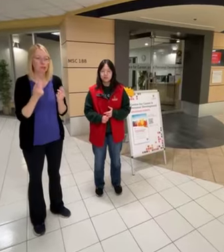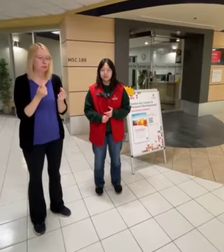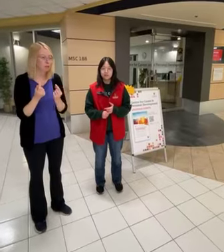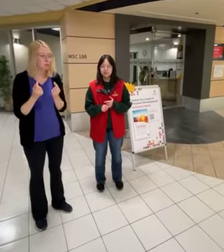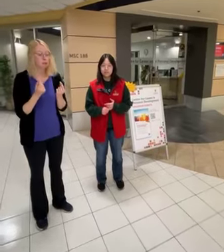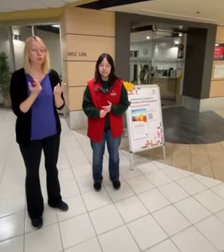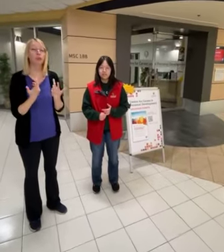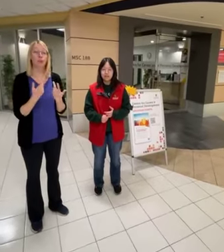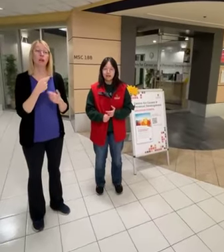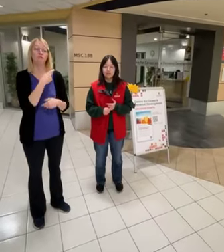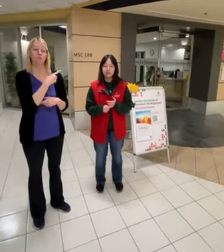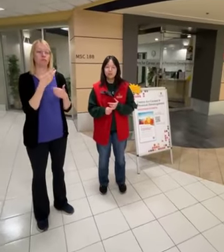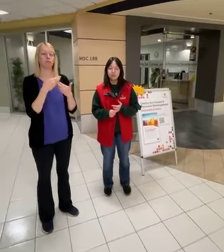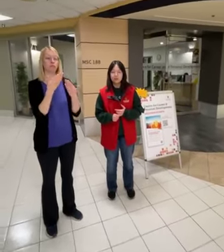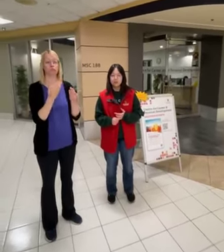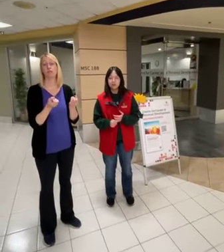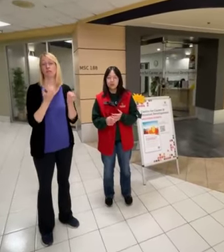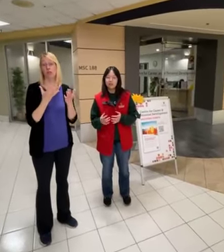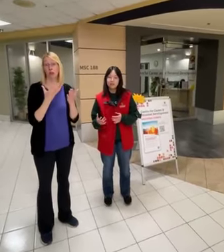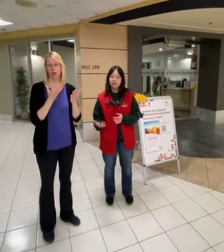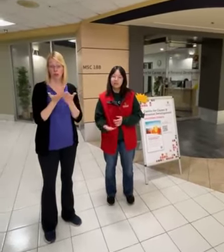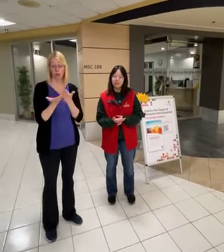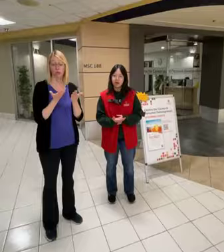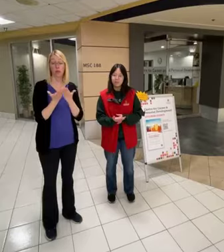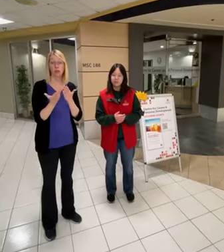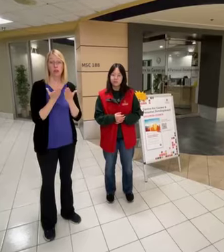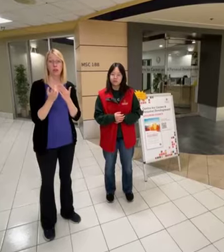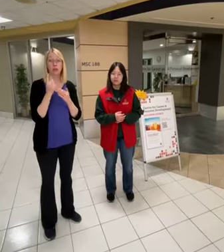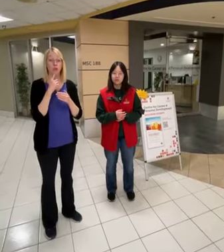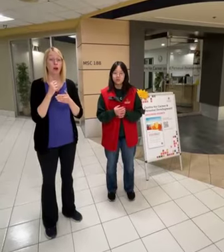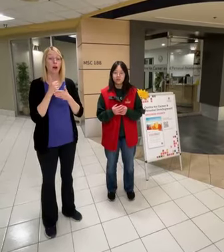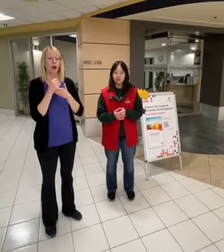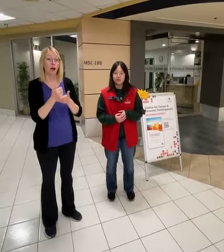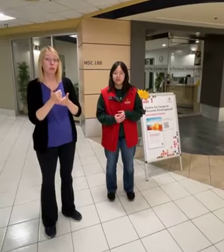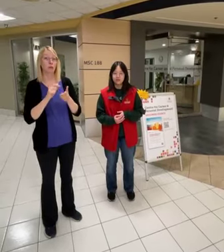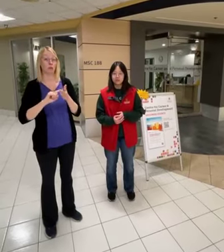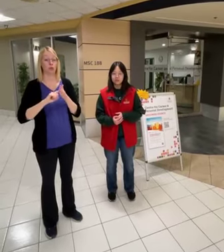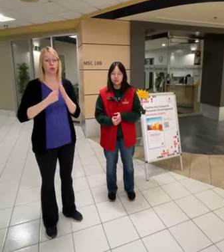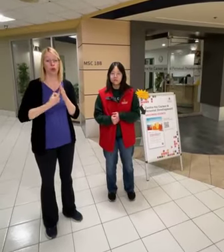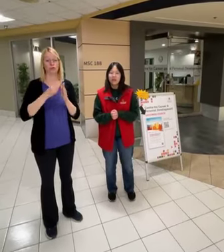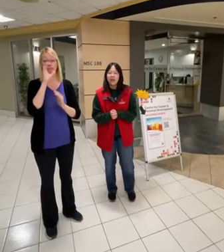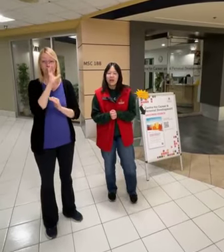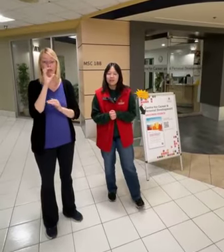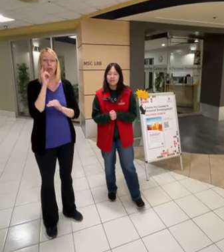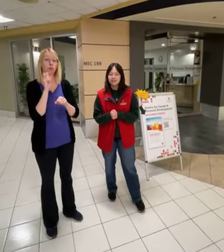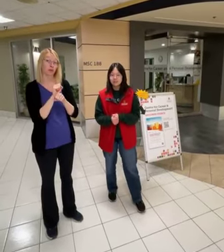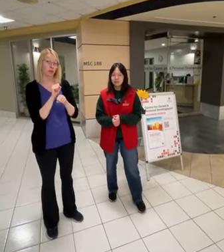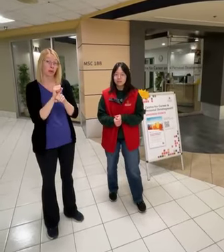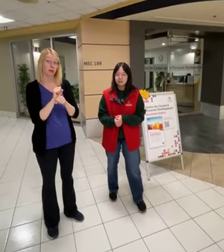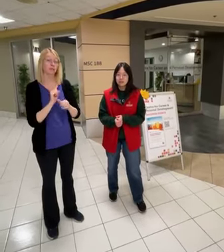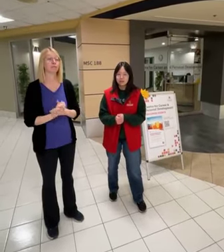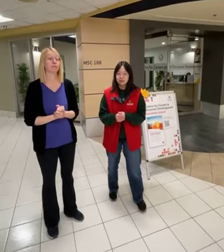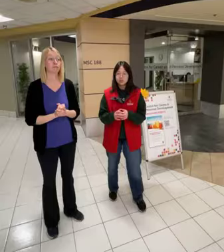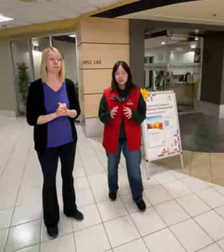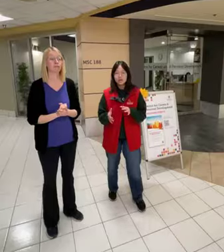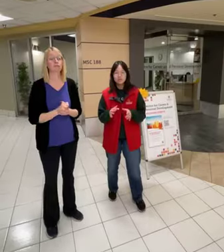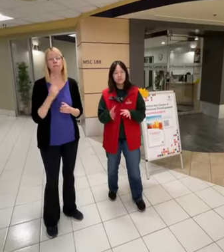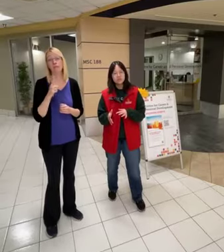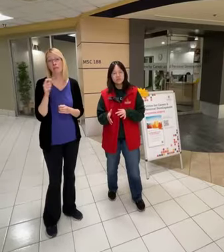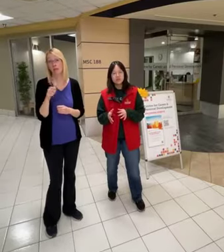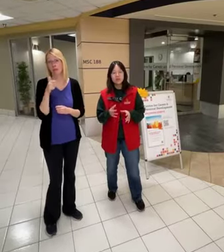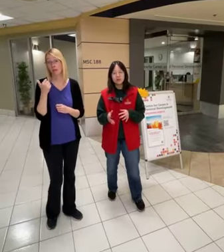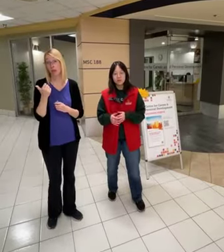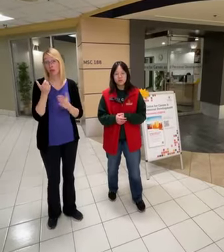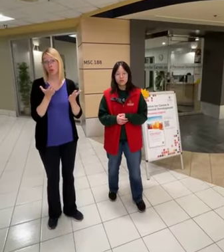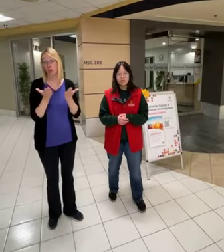all sorts of services related to that, and they can really help you kind of get a leg up in terms of the job industry. And then something else that's also kind